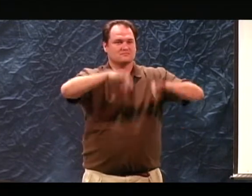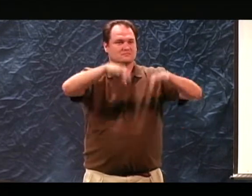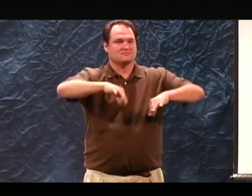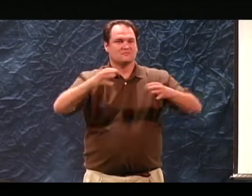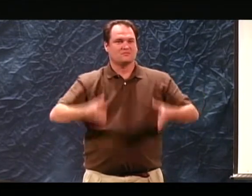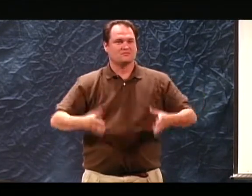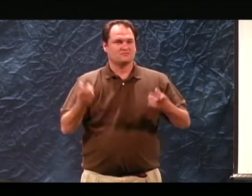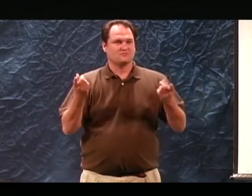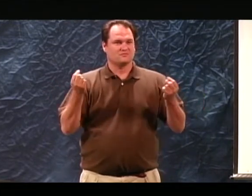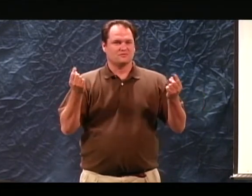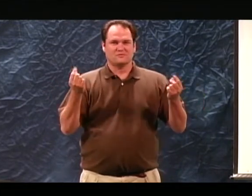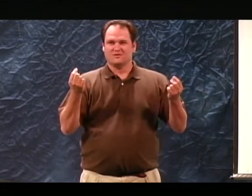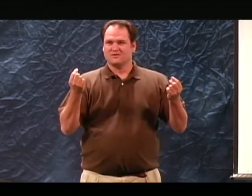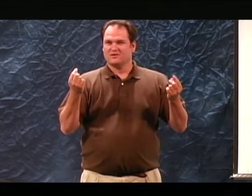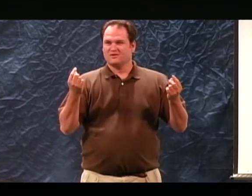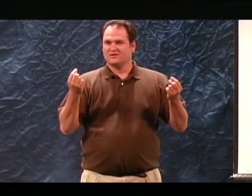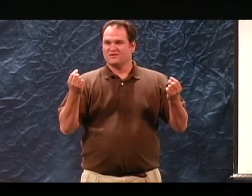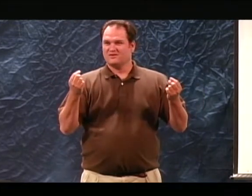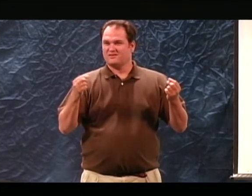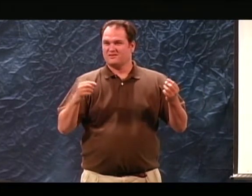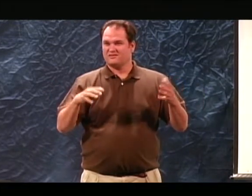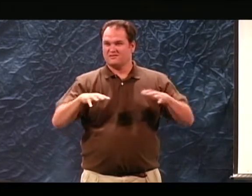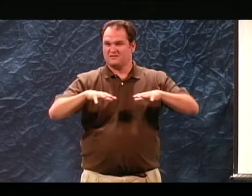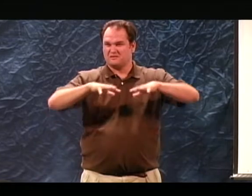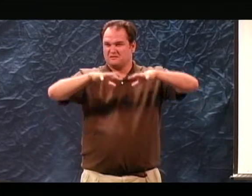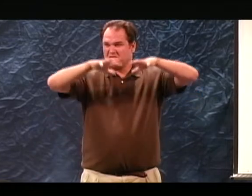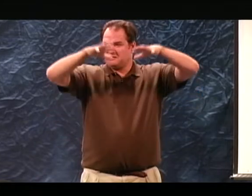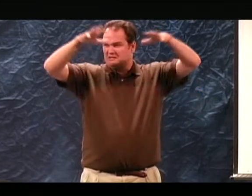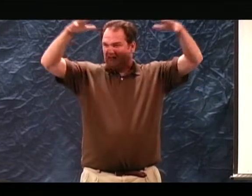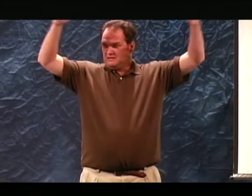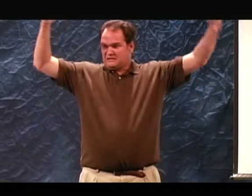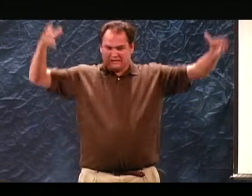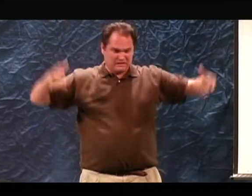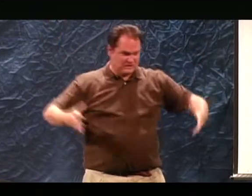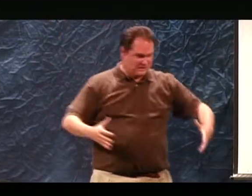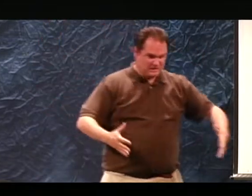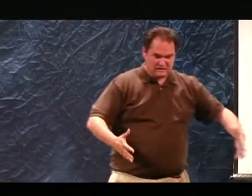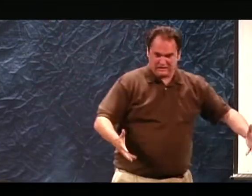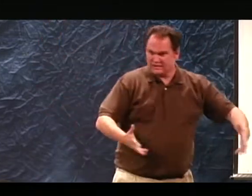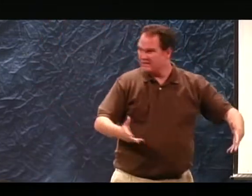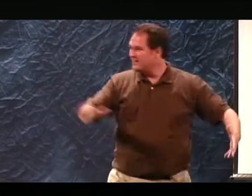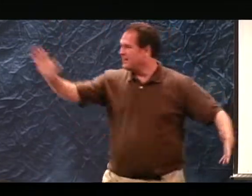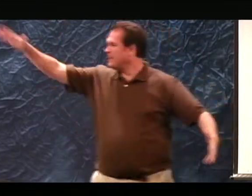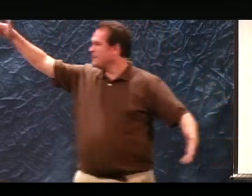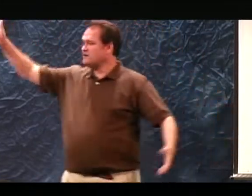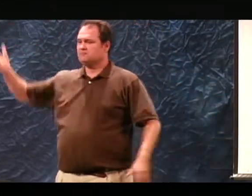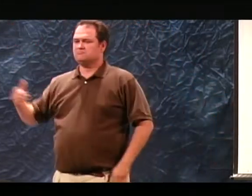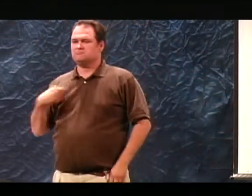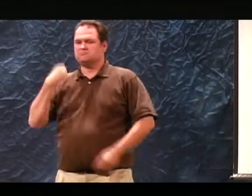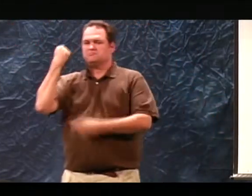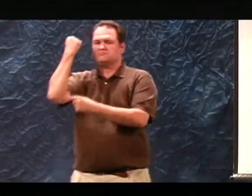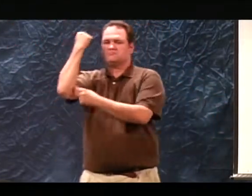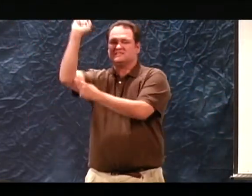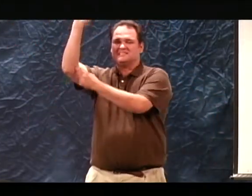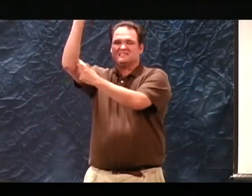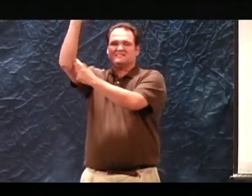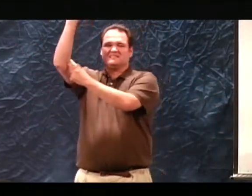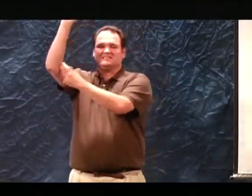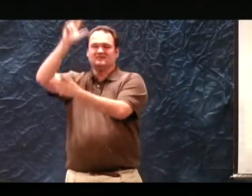they were where they were on strike and the city was filled with garbage a three-week nationwide